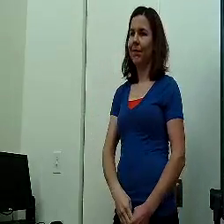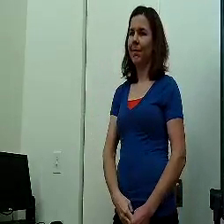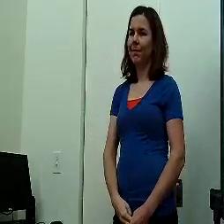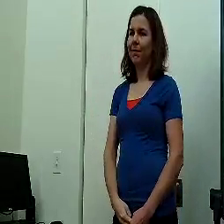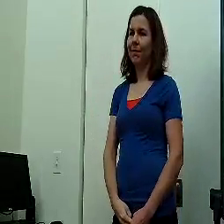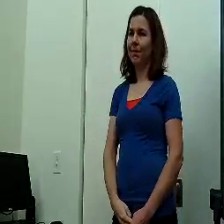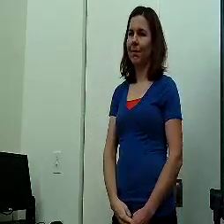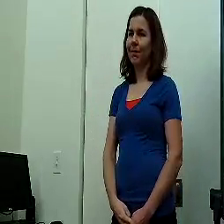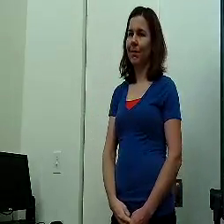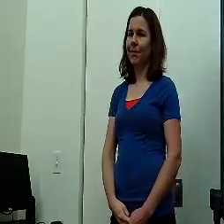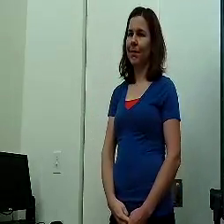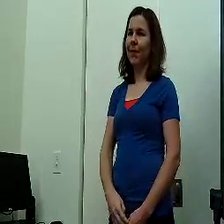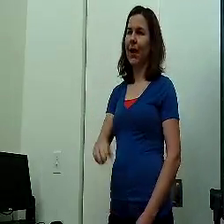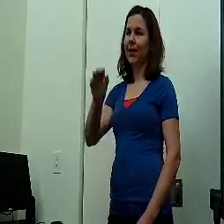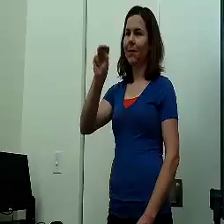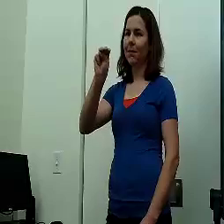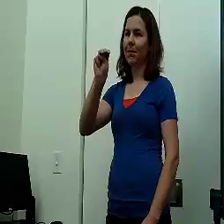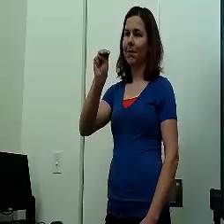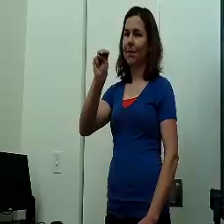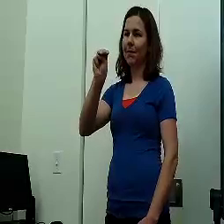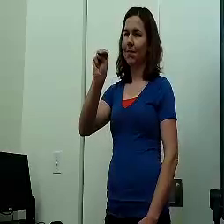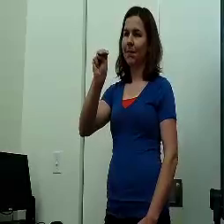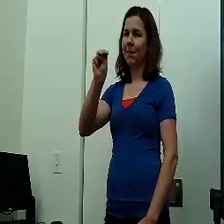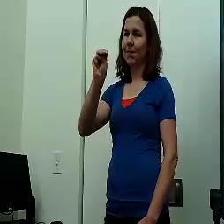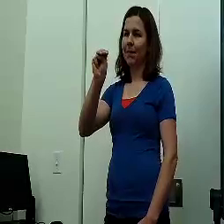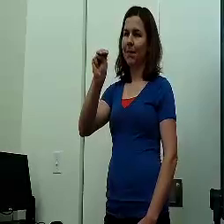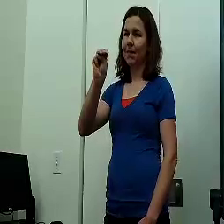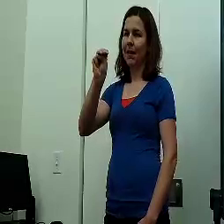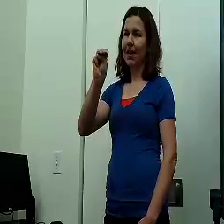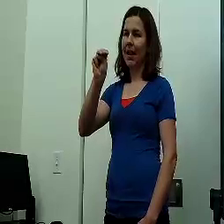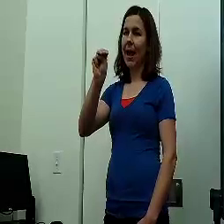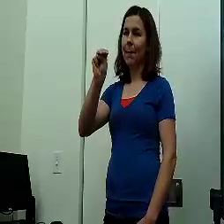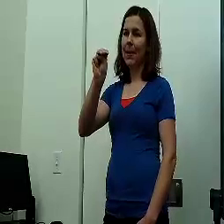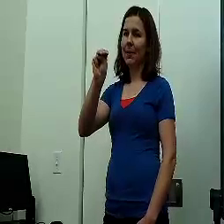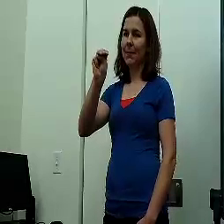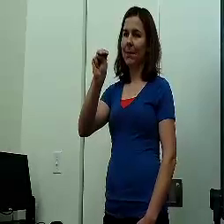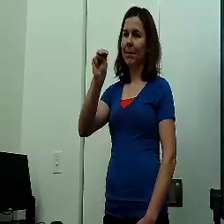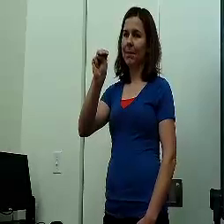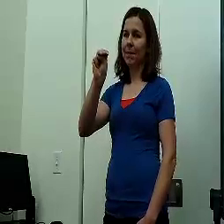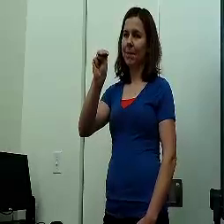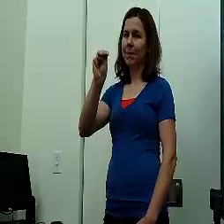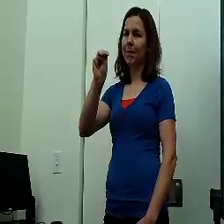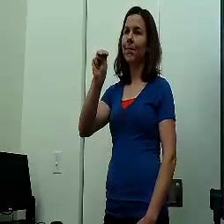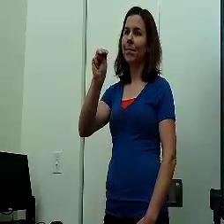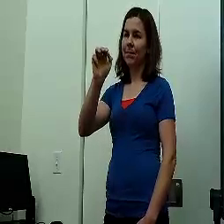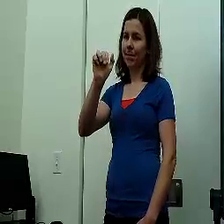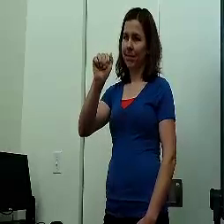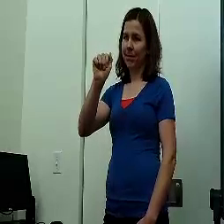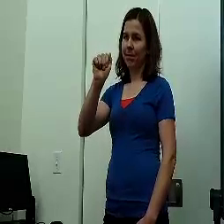I got the last 3. Okay, This is, M. oh, this is M. It's not this